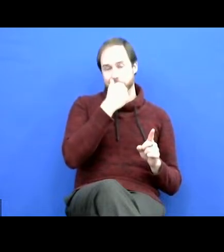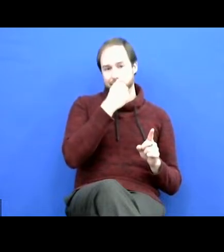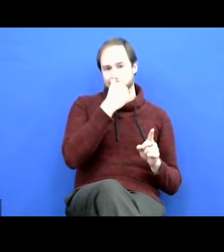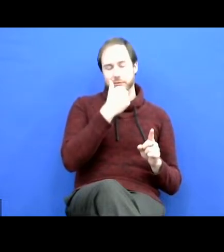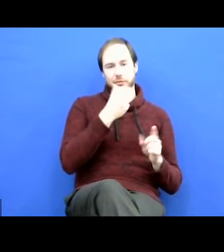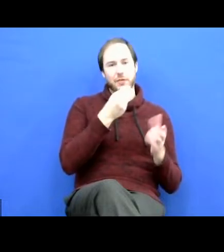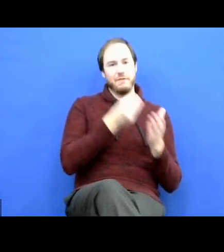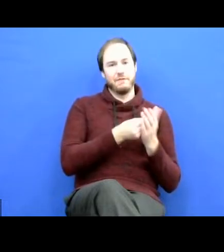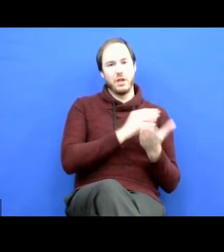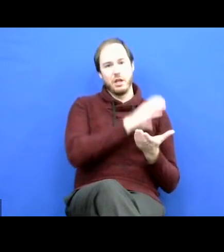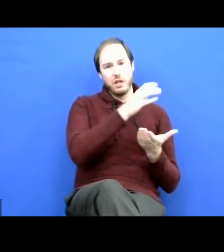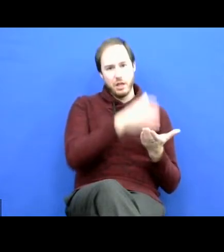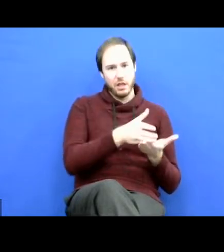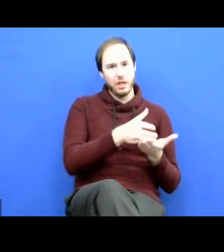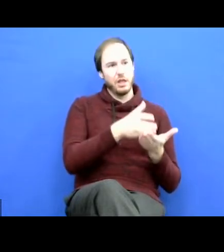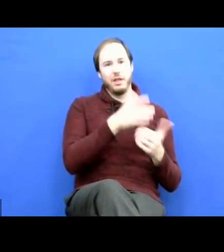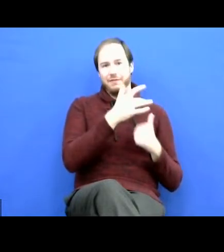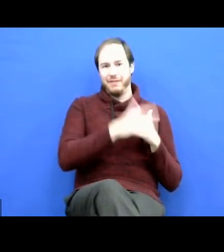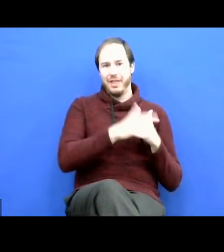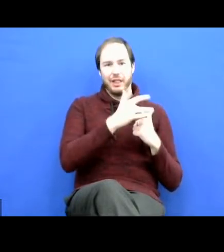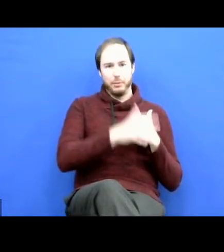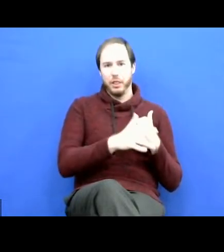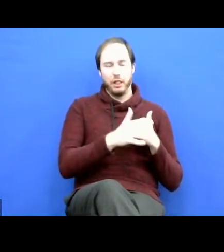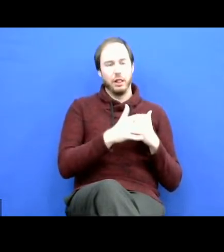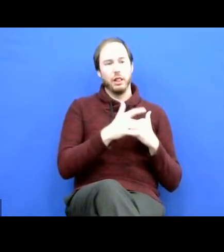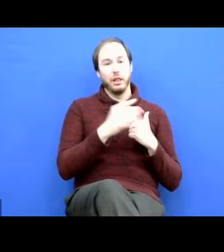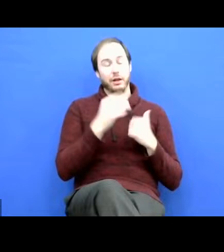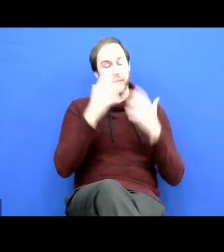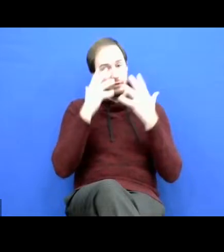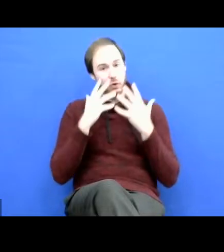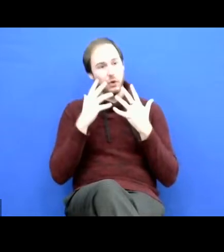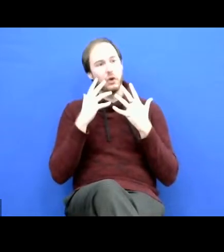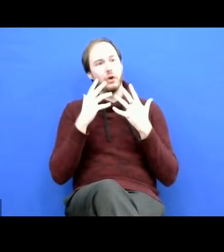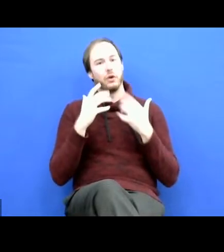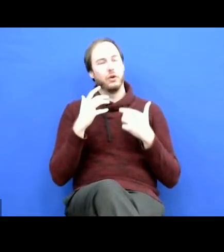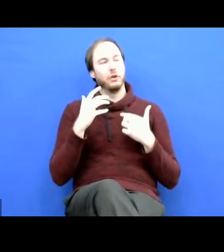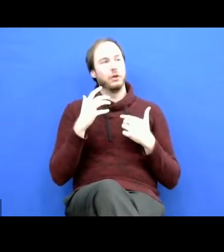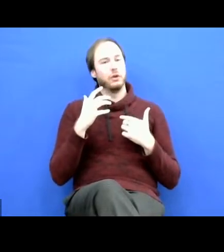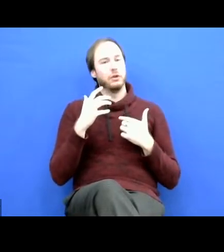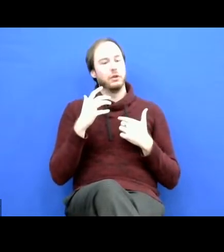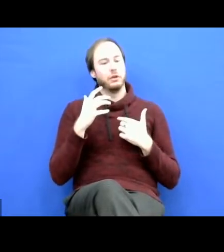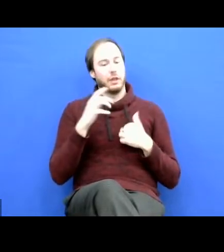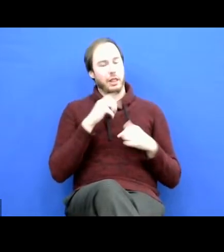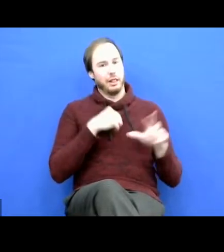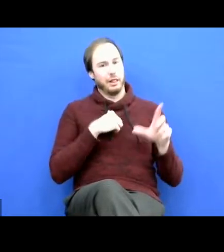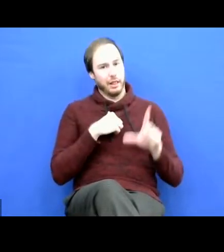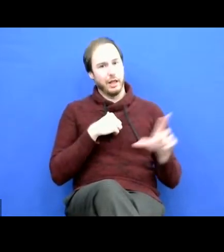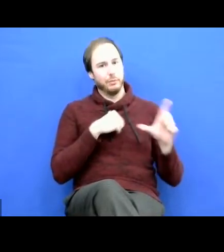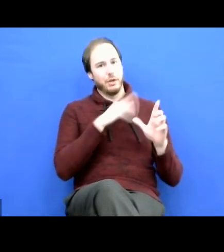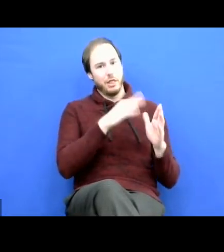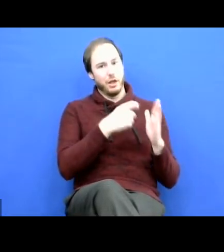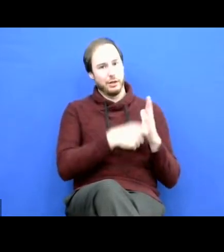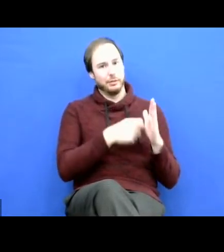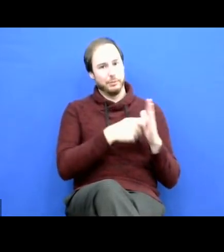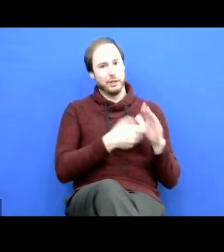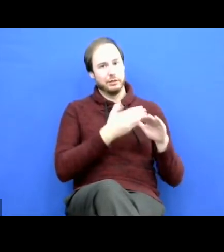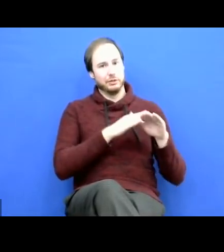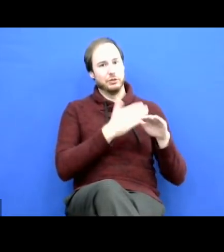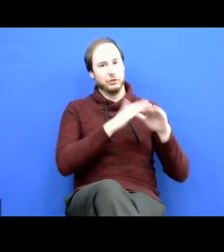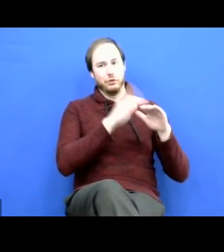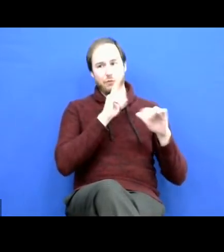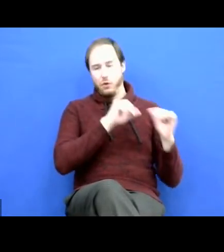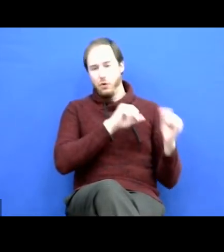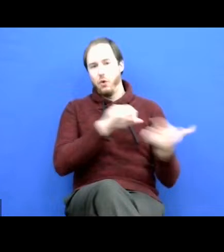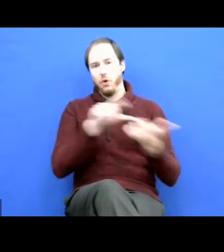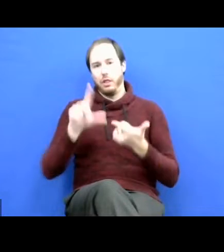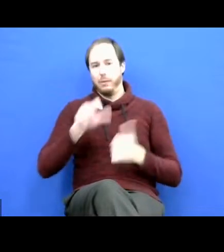fund balances available. And because unfortunately, whereas the library expenses have increased just like every